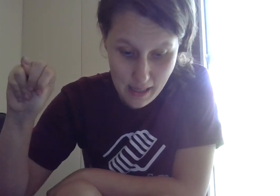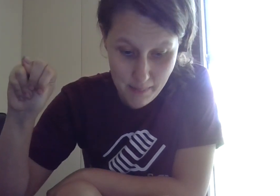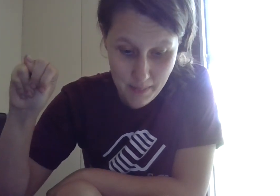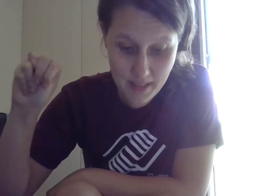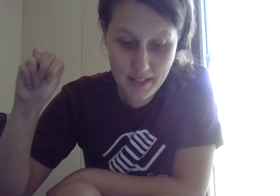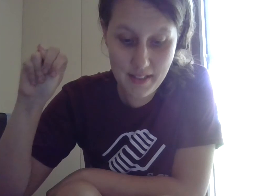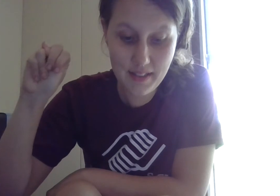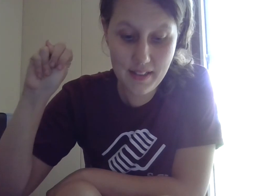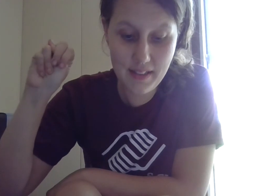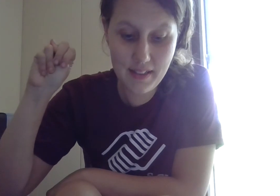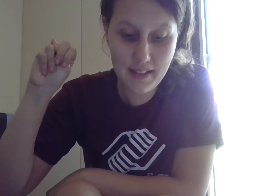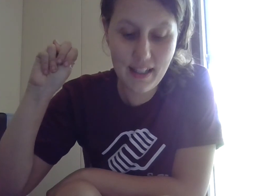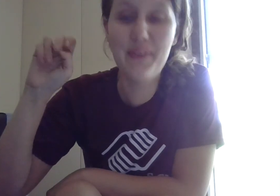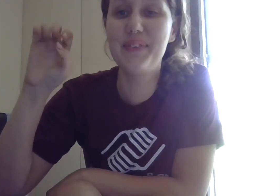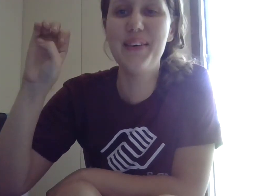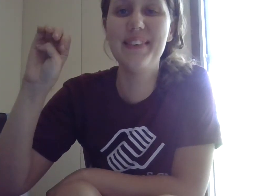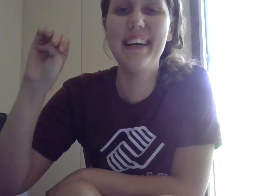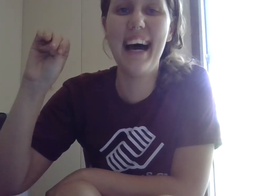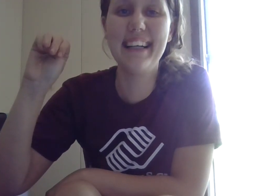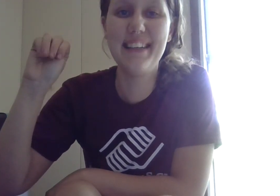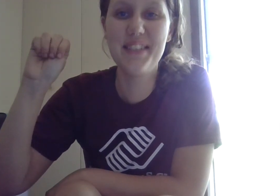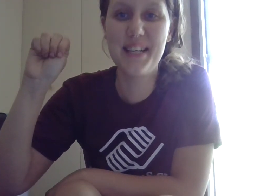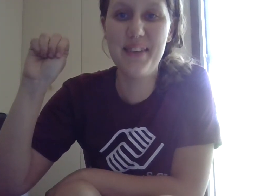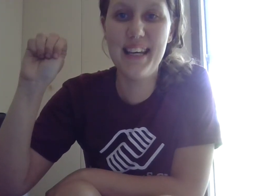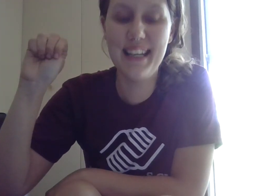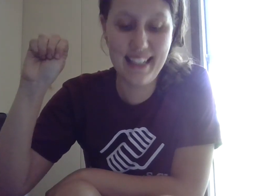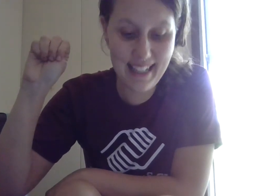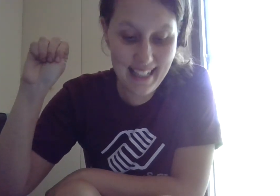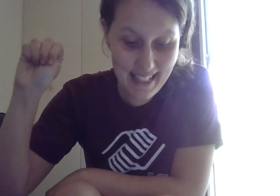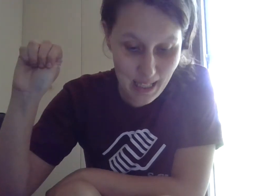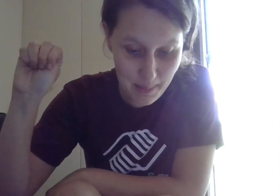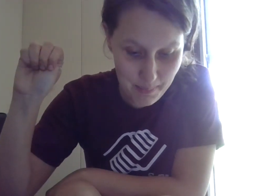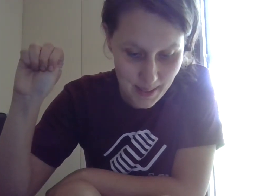M, oh no, I messed up, M,